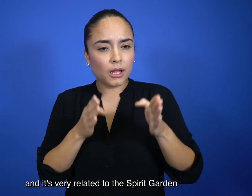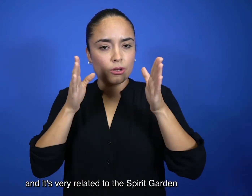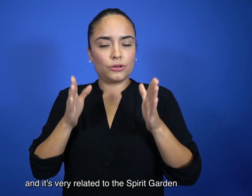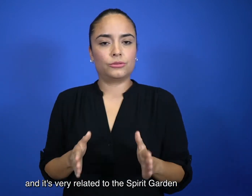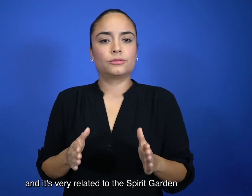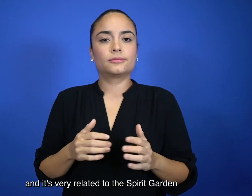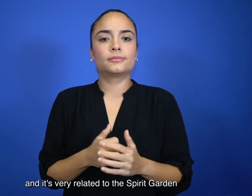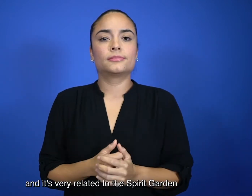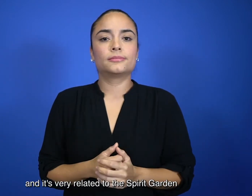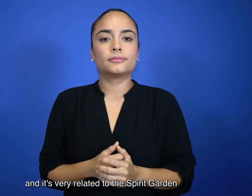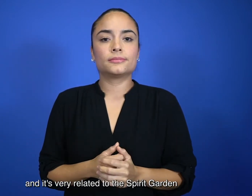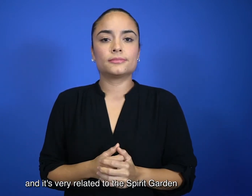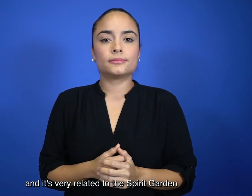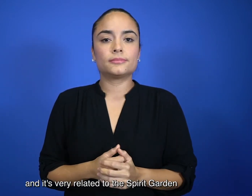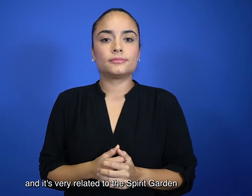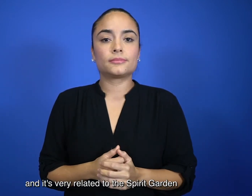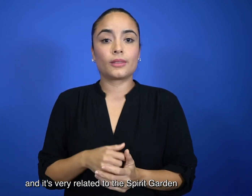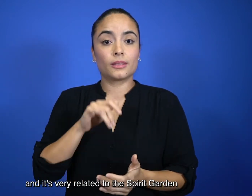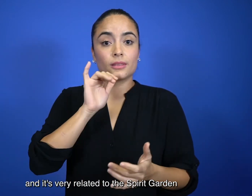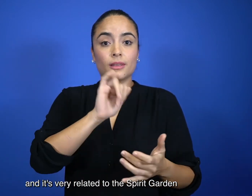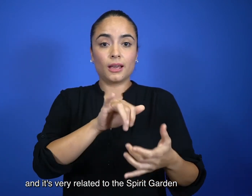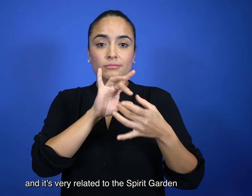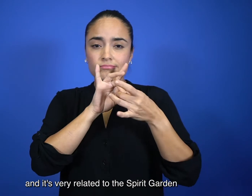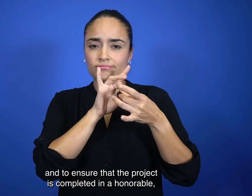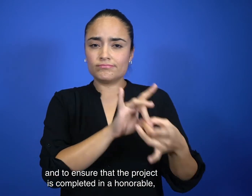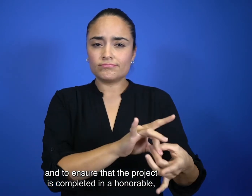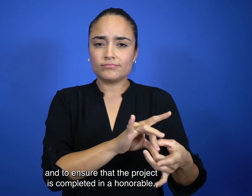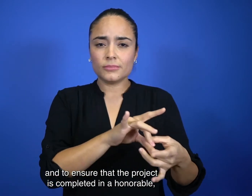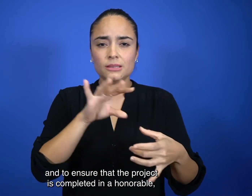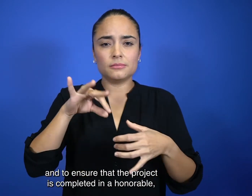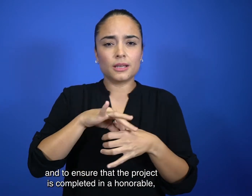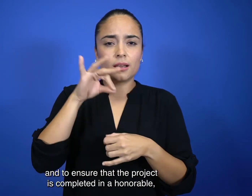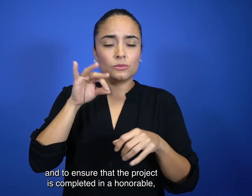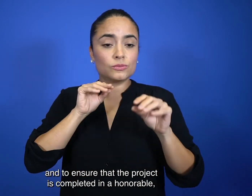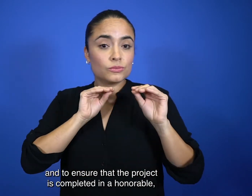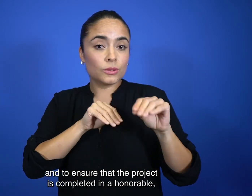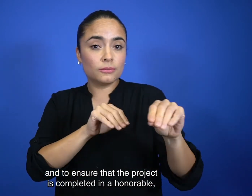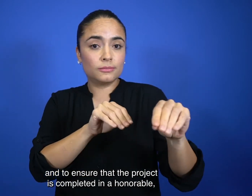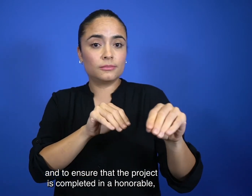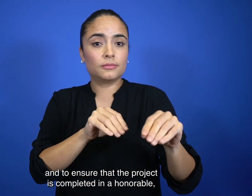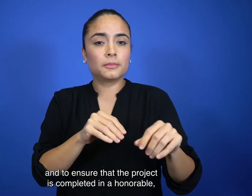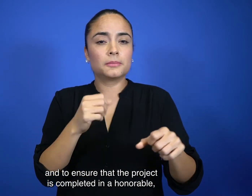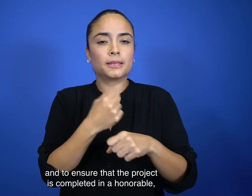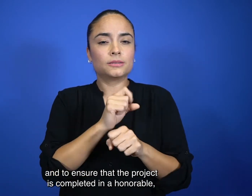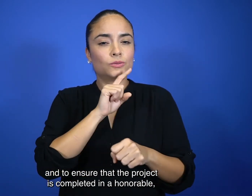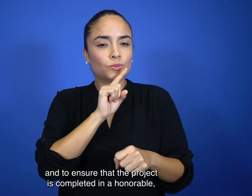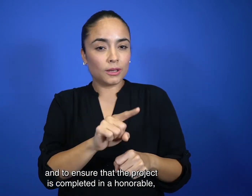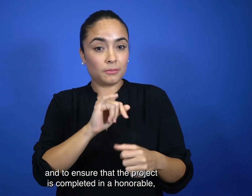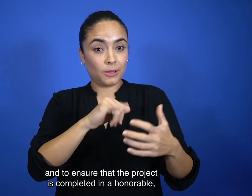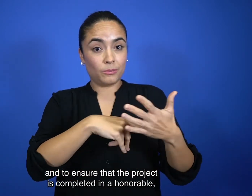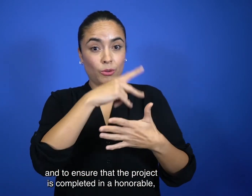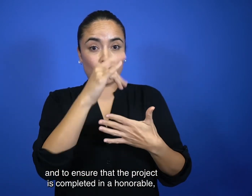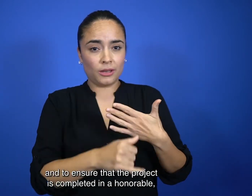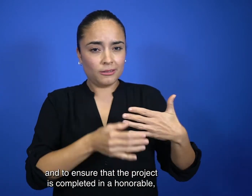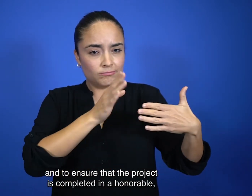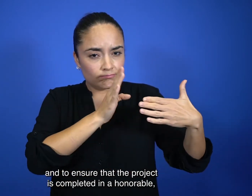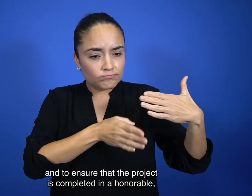it's very related to the Spirit Garden and to ensure that the project is completed in a